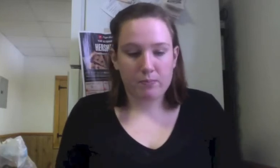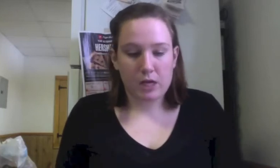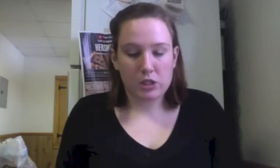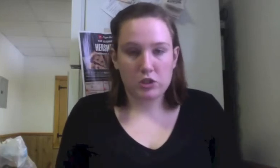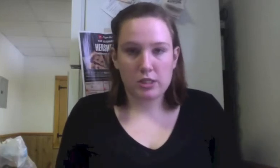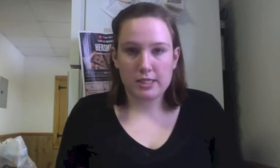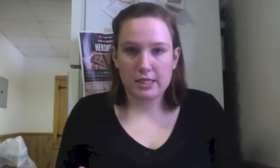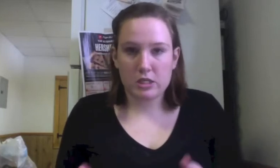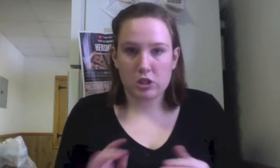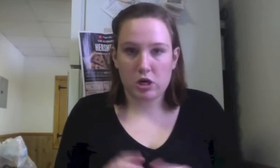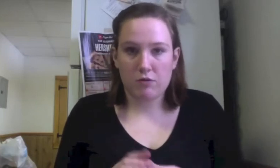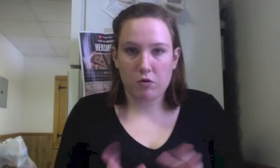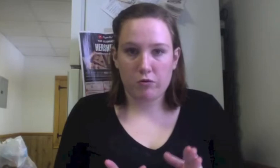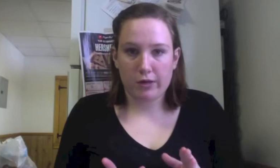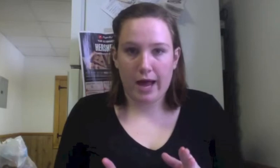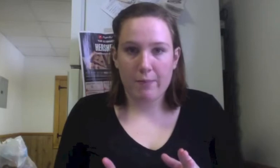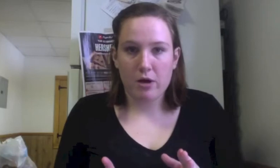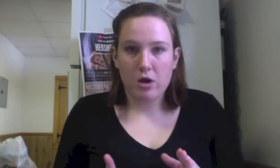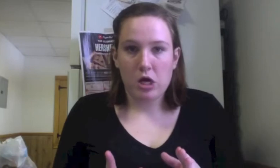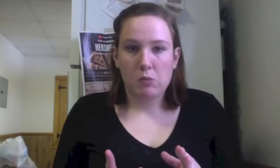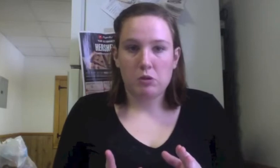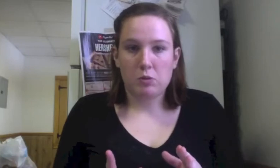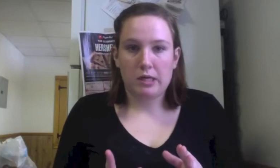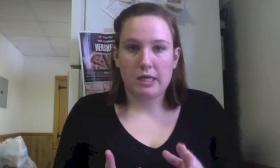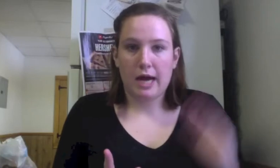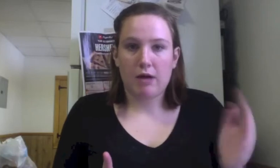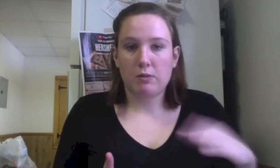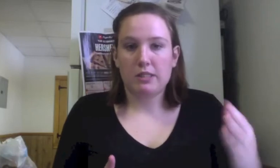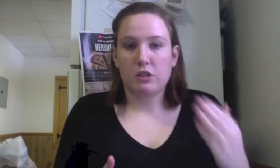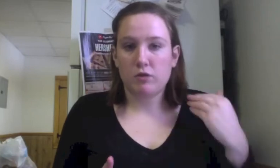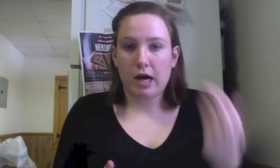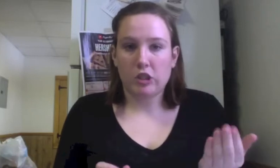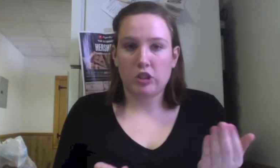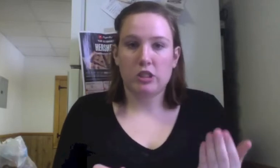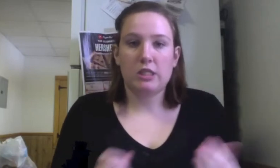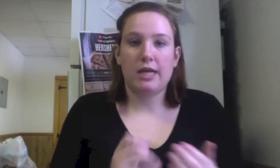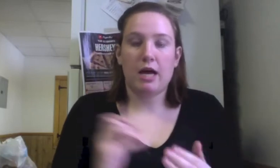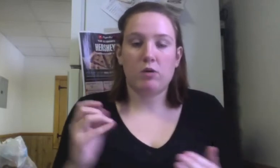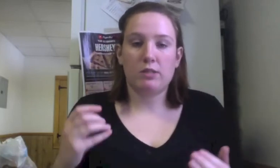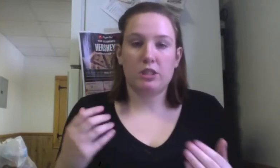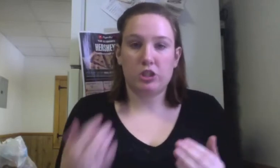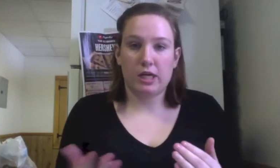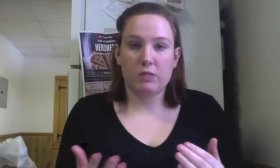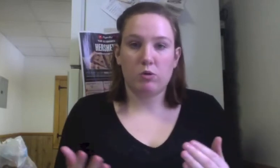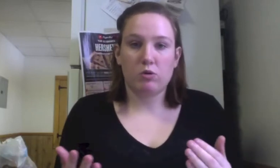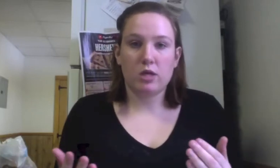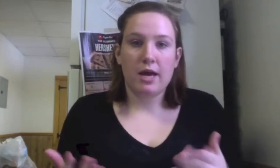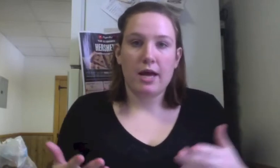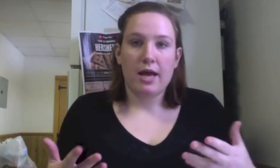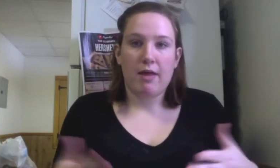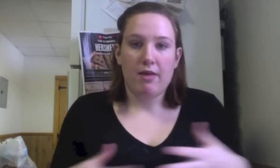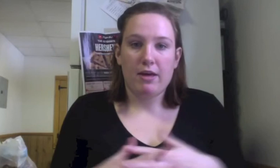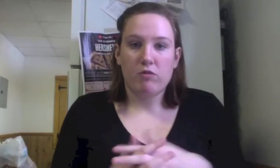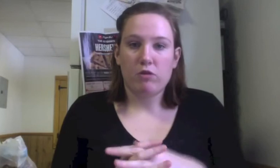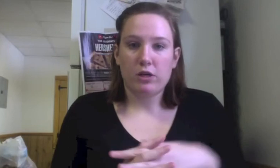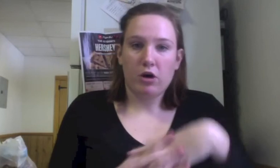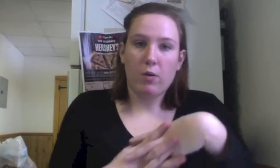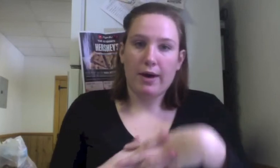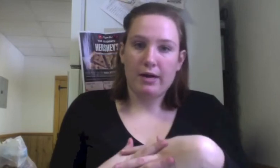So you can see that there's a lot of overlap between how you would teach fractions and how you would teach decimals, and that they can really go hand in